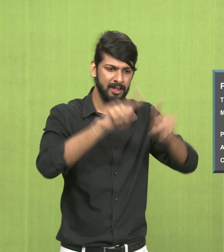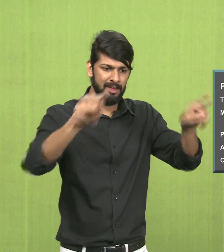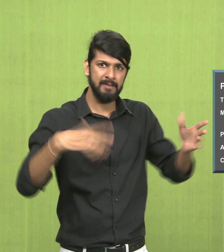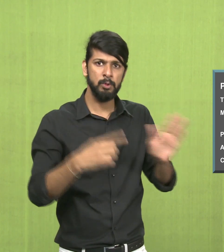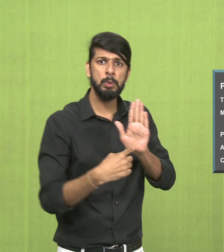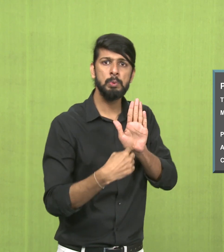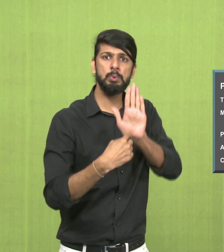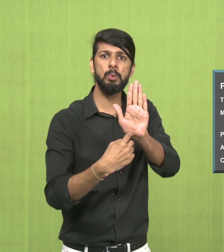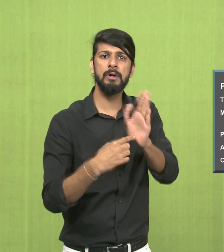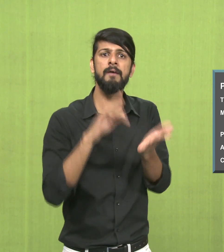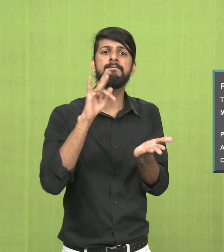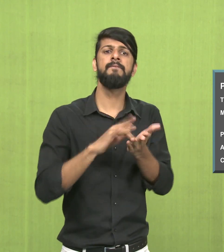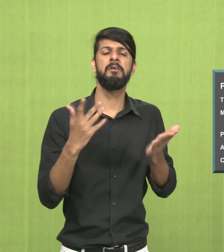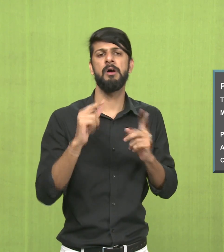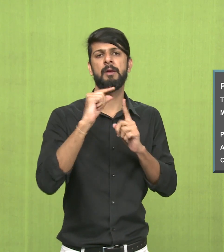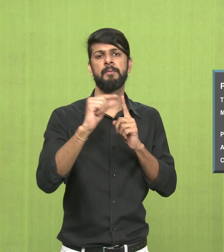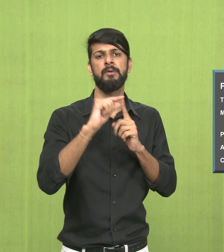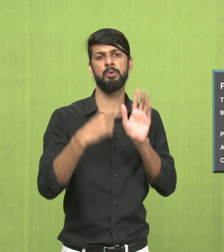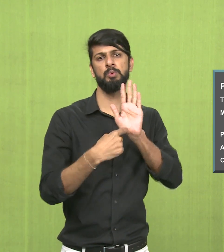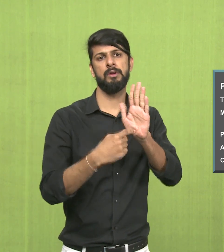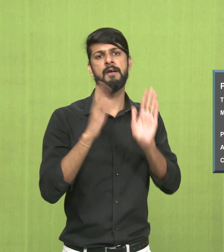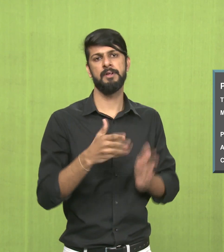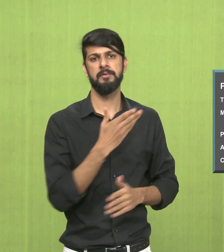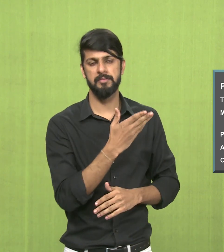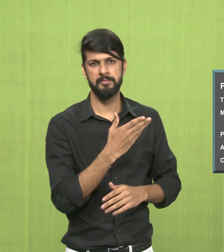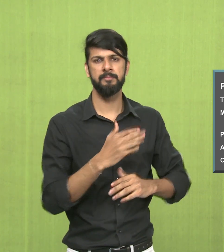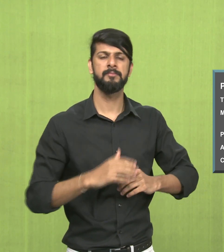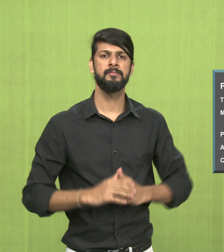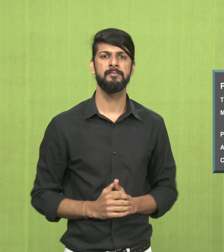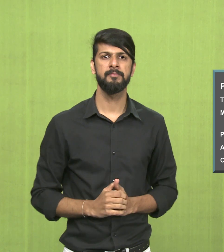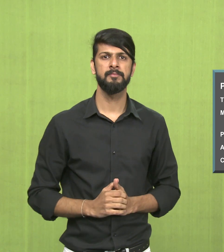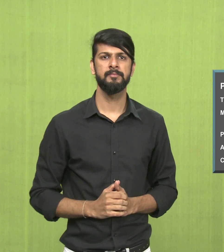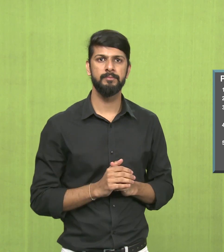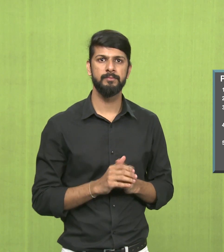prints is unknown and the collection is at a private source.